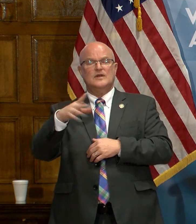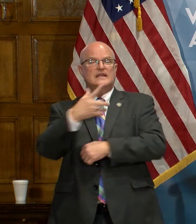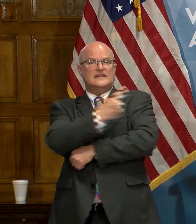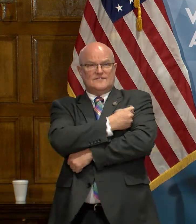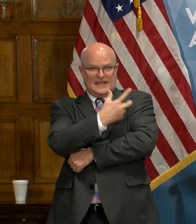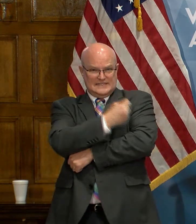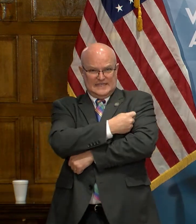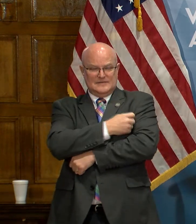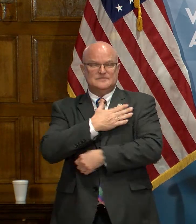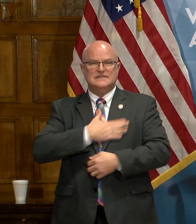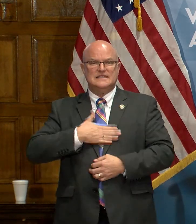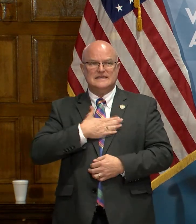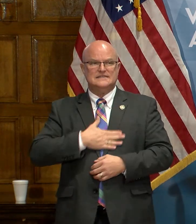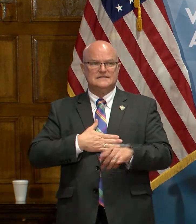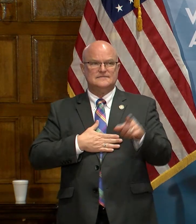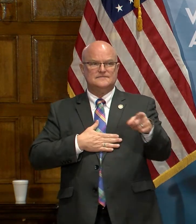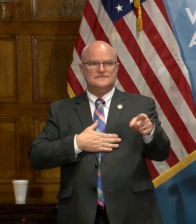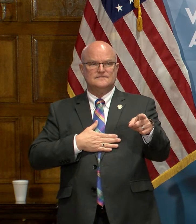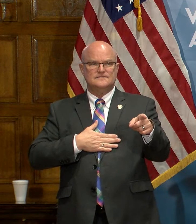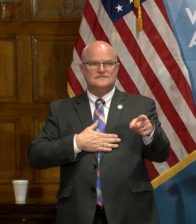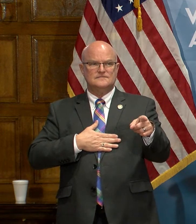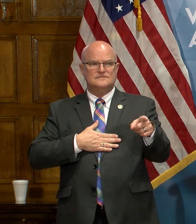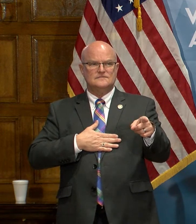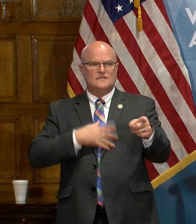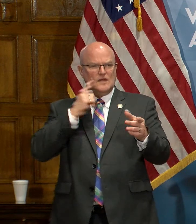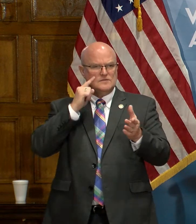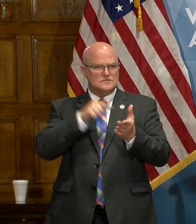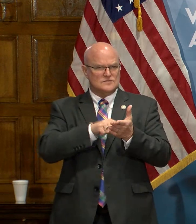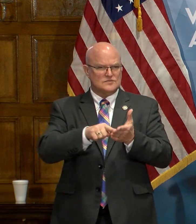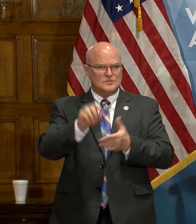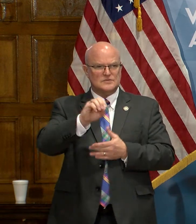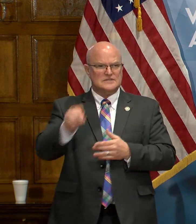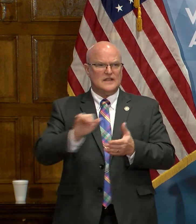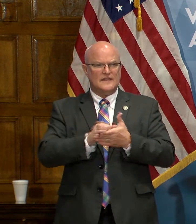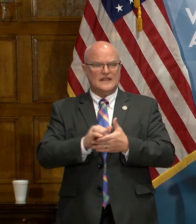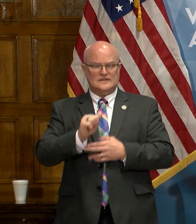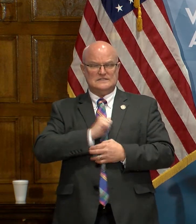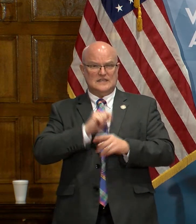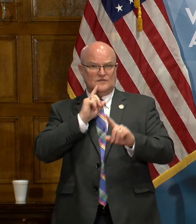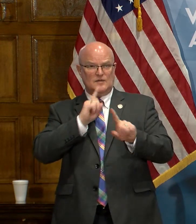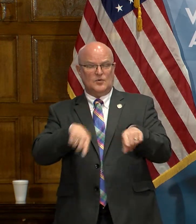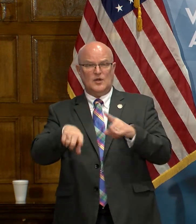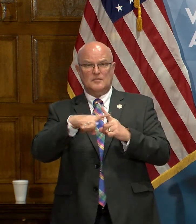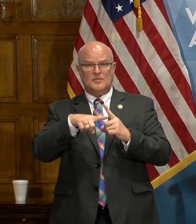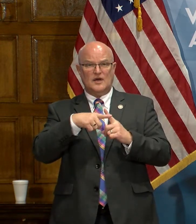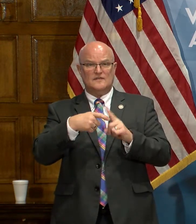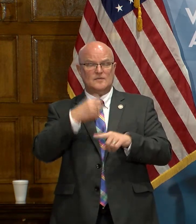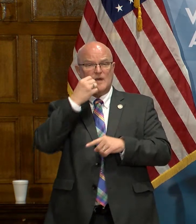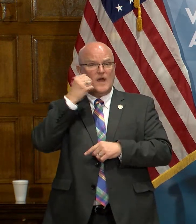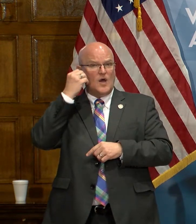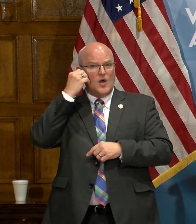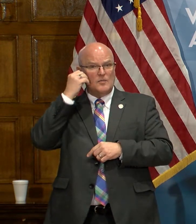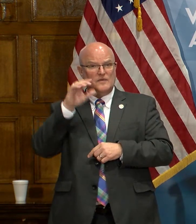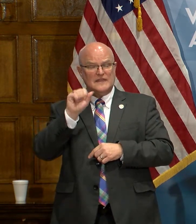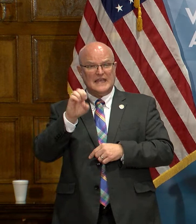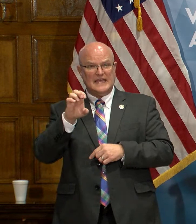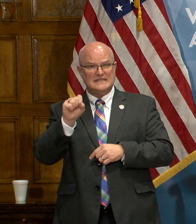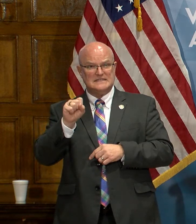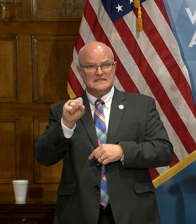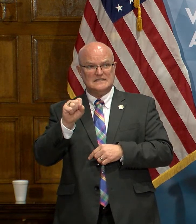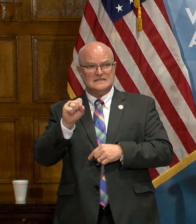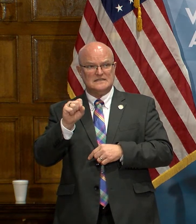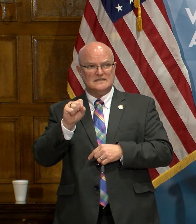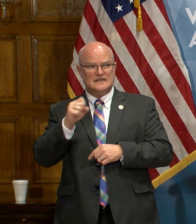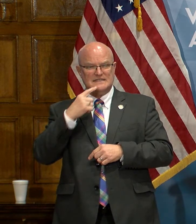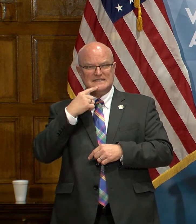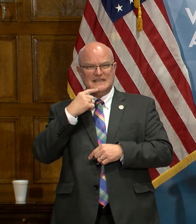get vaccinated. Do you track at all any percentage of people that are self-reporting positives from at home of those cases? I see Dr.